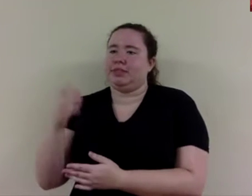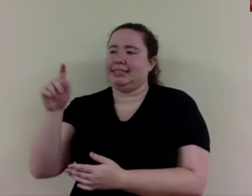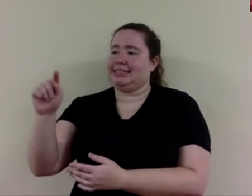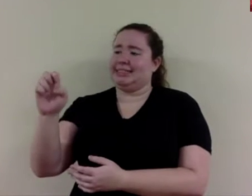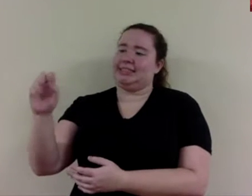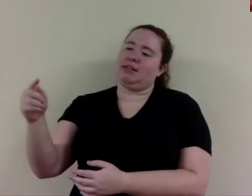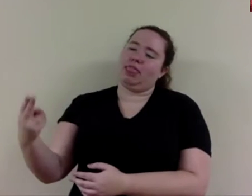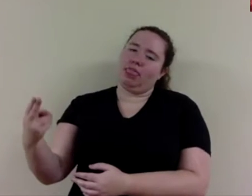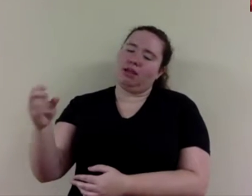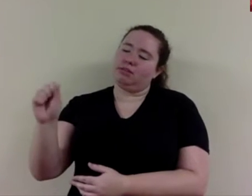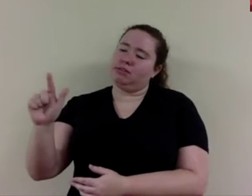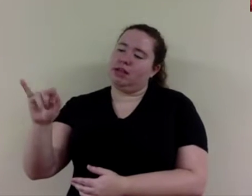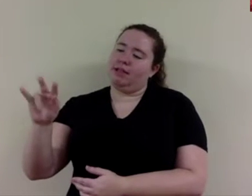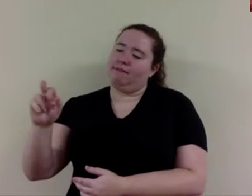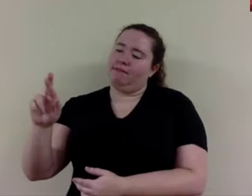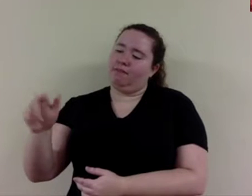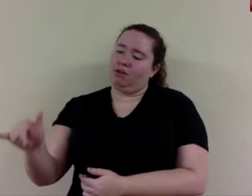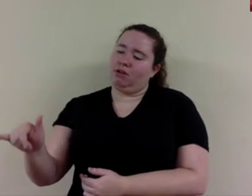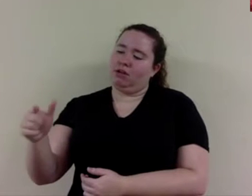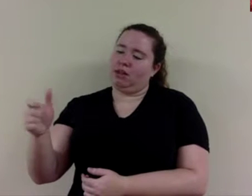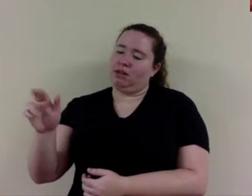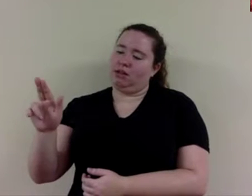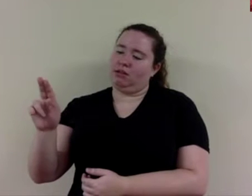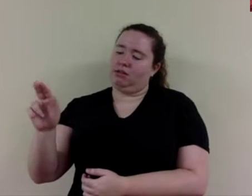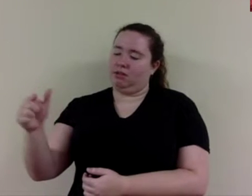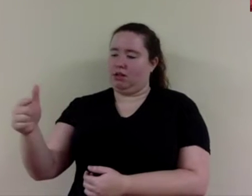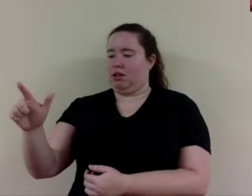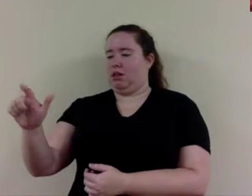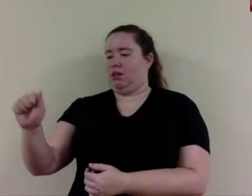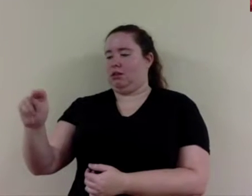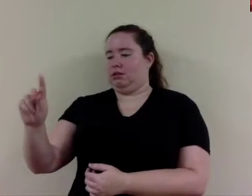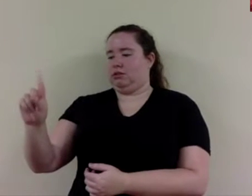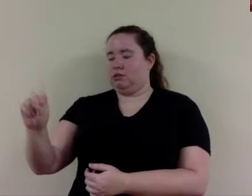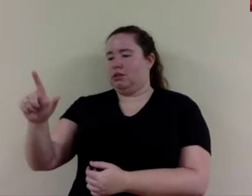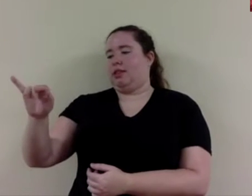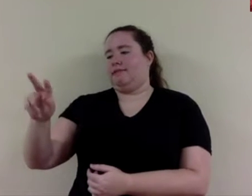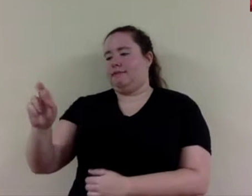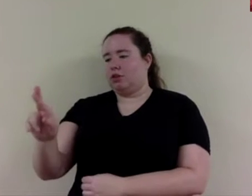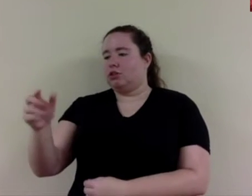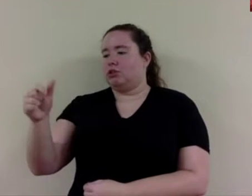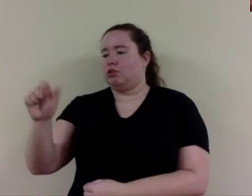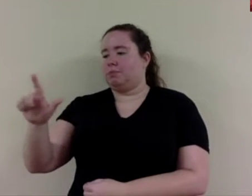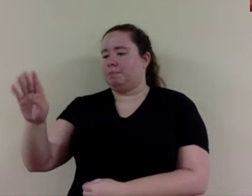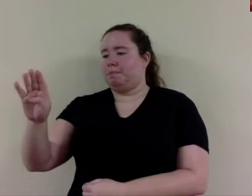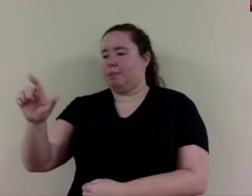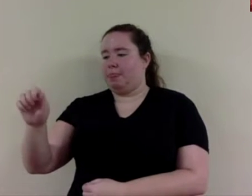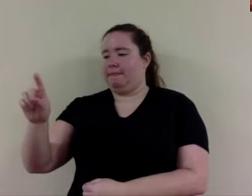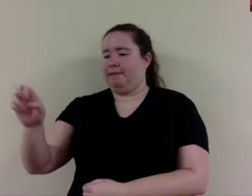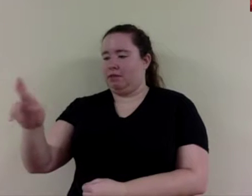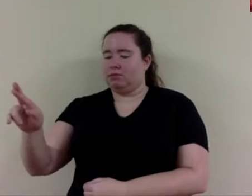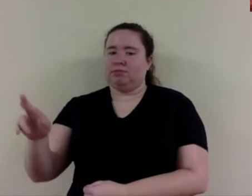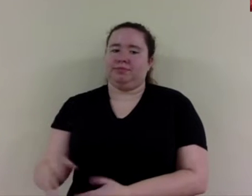teeth, salivary glands, the liver, the gallbladder, and the pancreas, and we'll get to their functions in a moment. If we talk